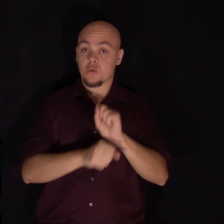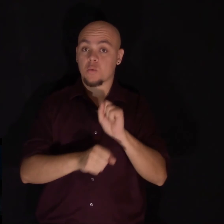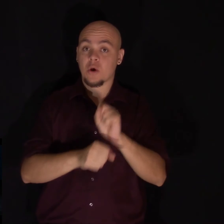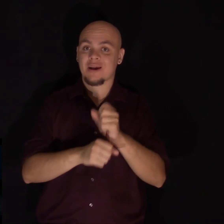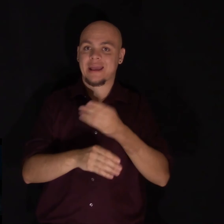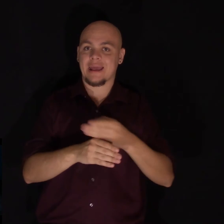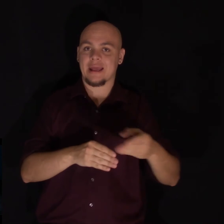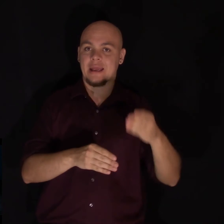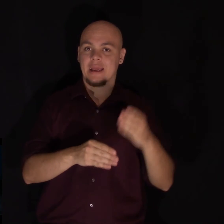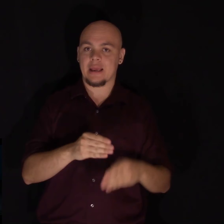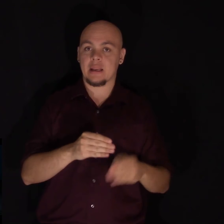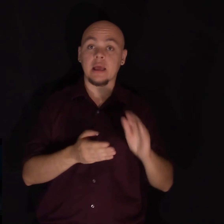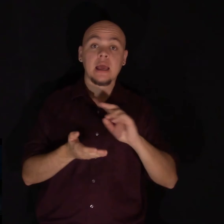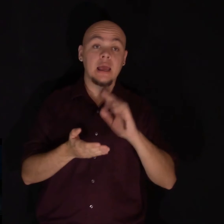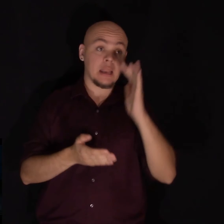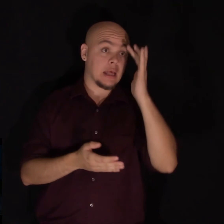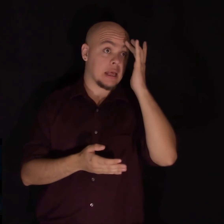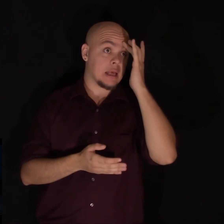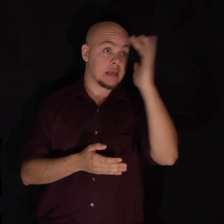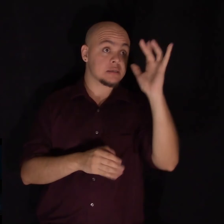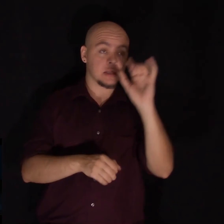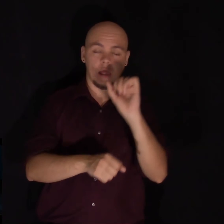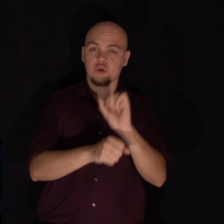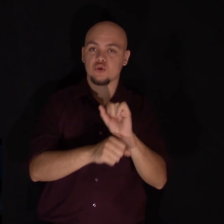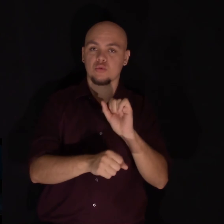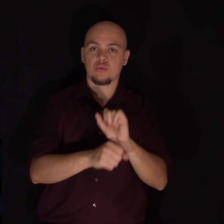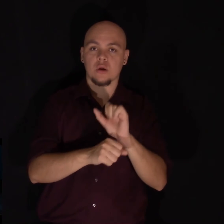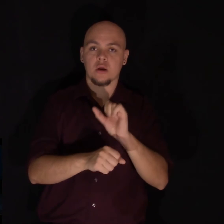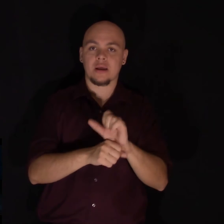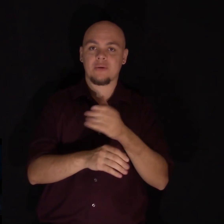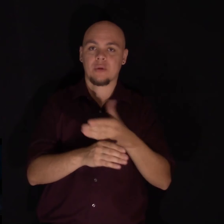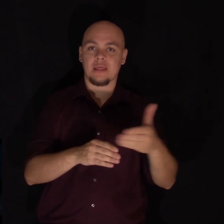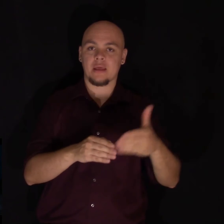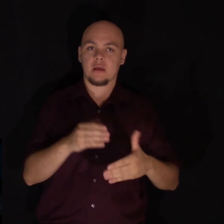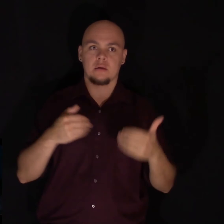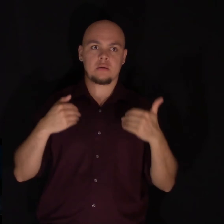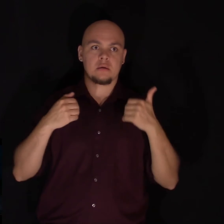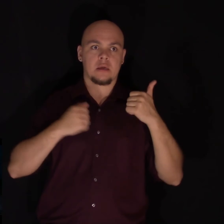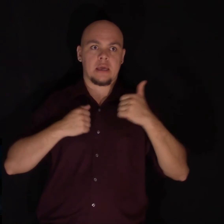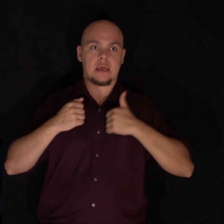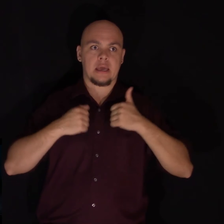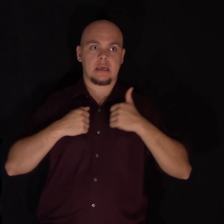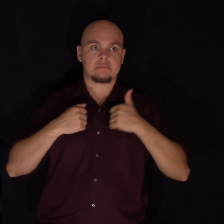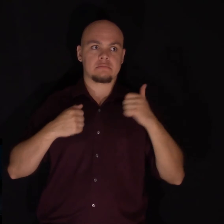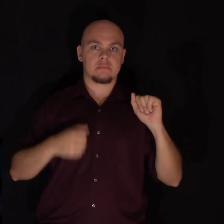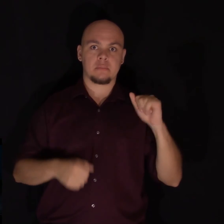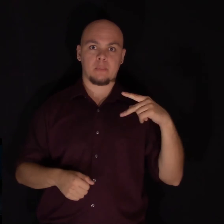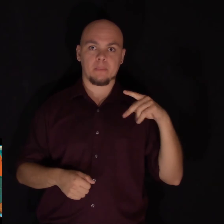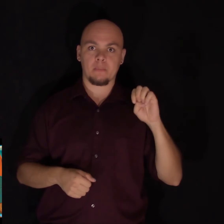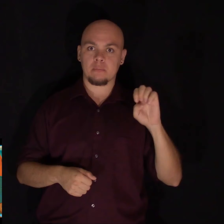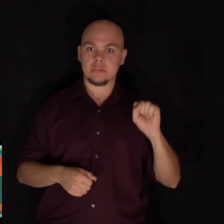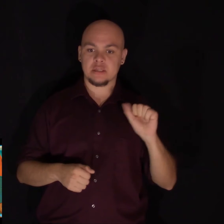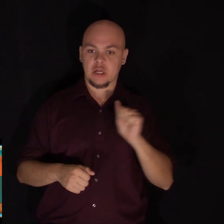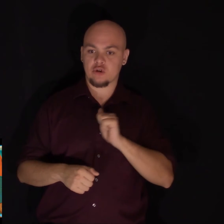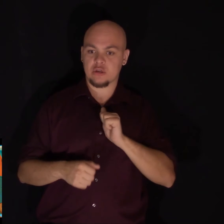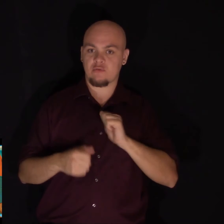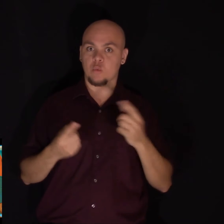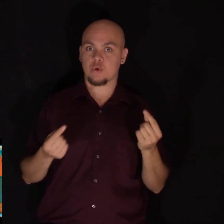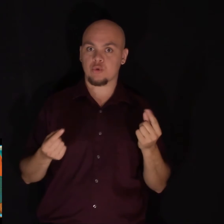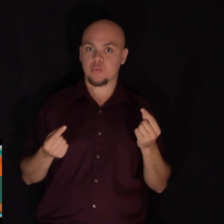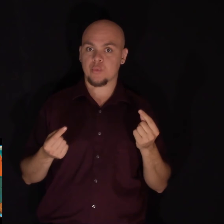end of most intellectual work. So what would apes like ourselves do in this circumstance? Well, we'd be